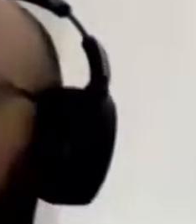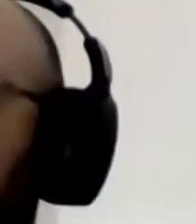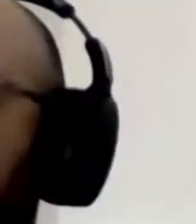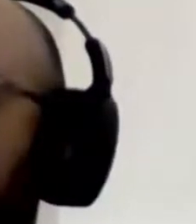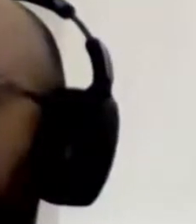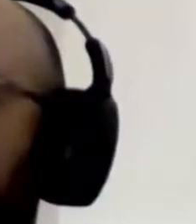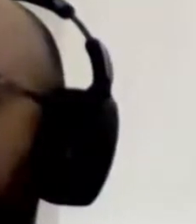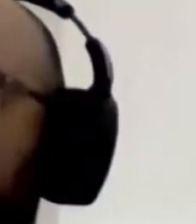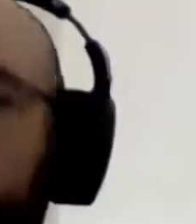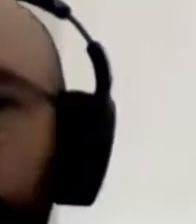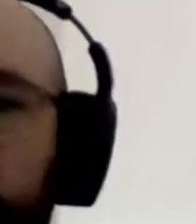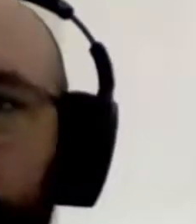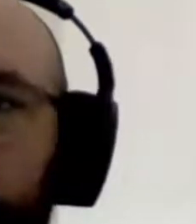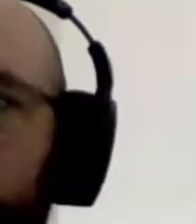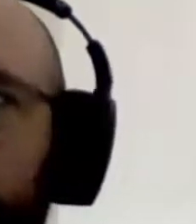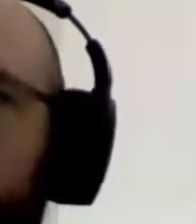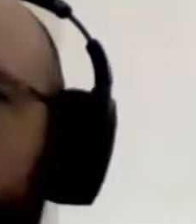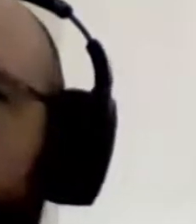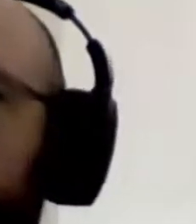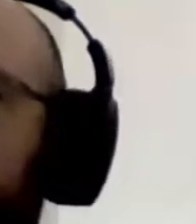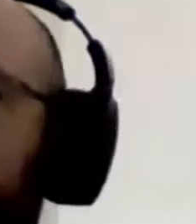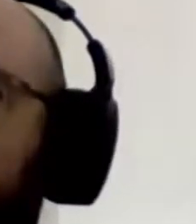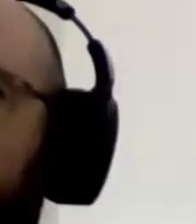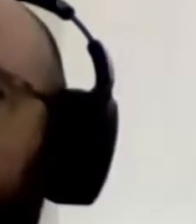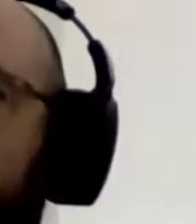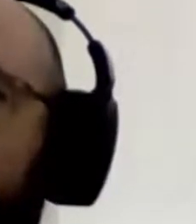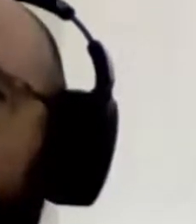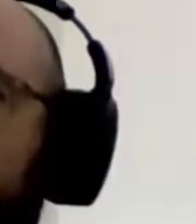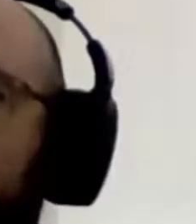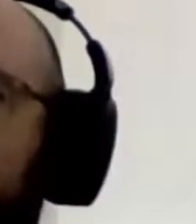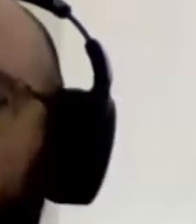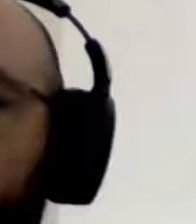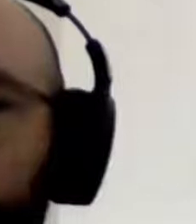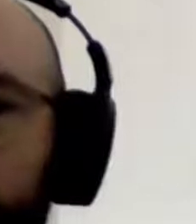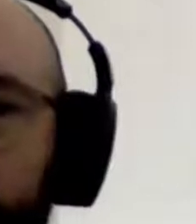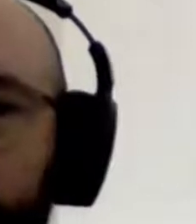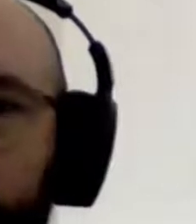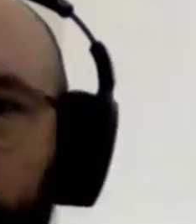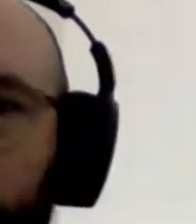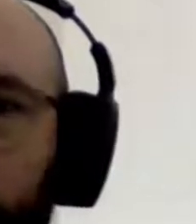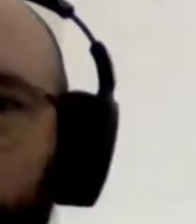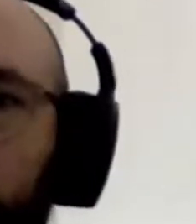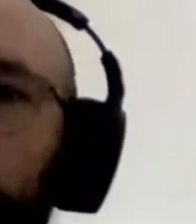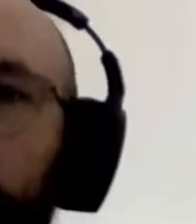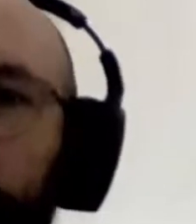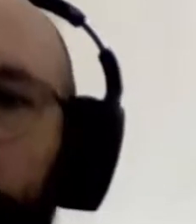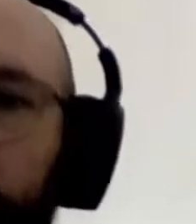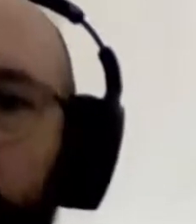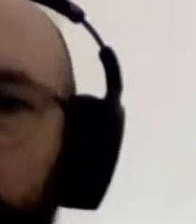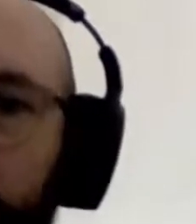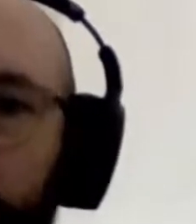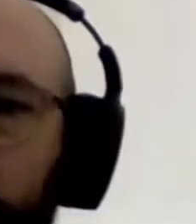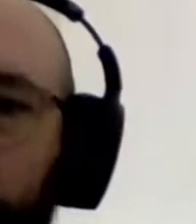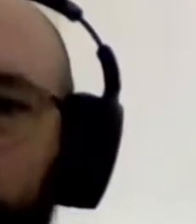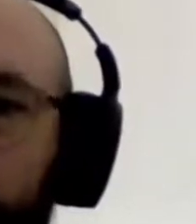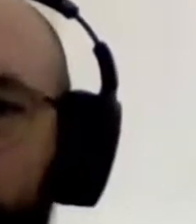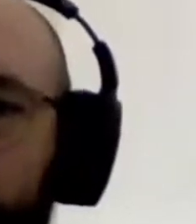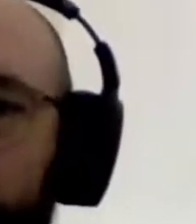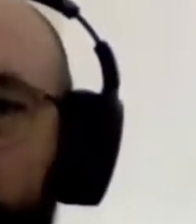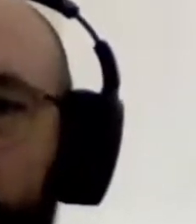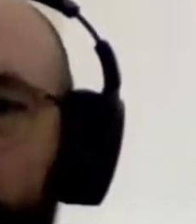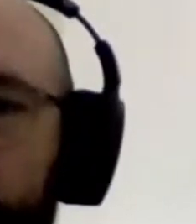Prif Weinidog, you mentioned earlier that you don't have any second homes in the terms that we're talking about today. Are you able